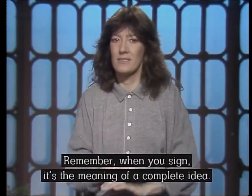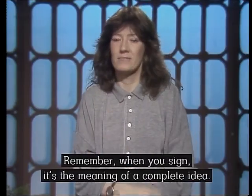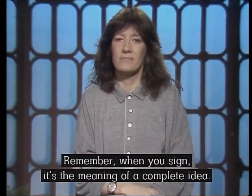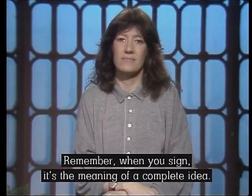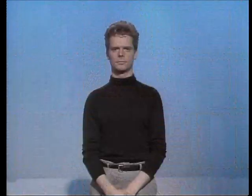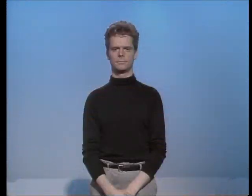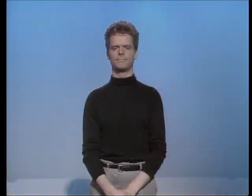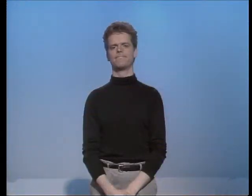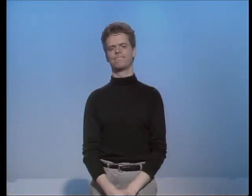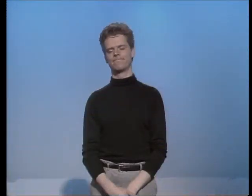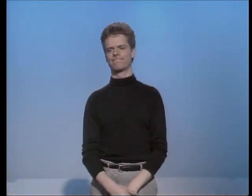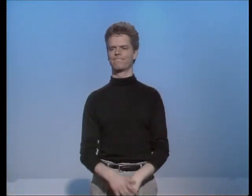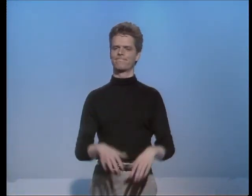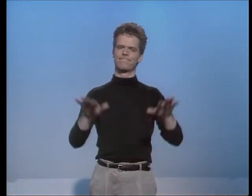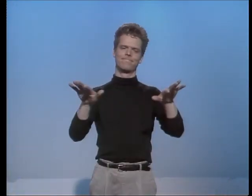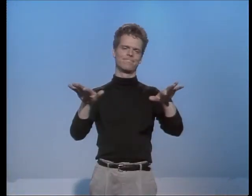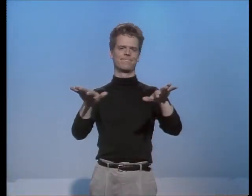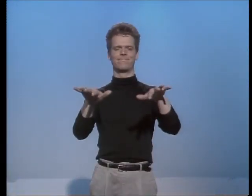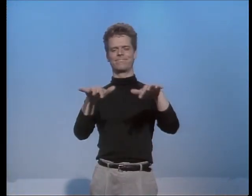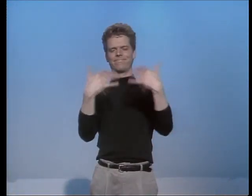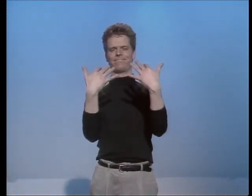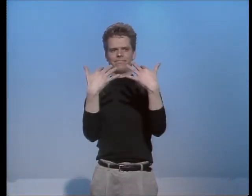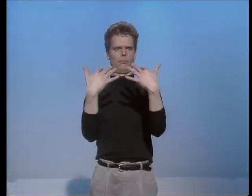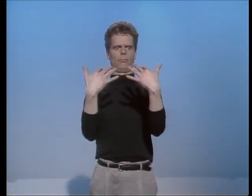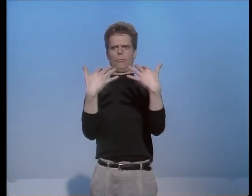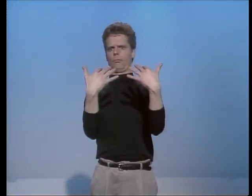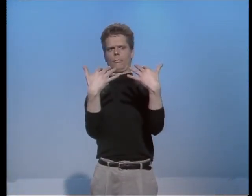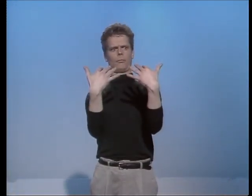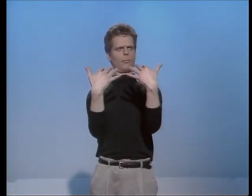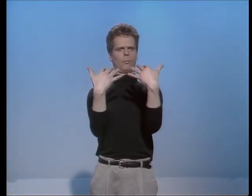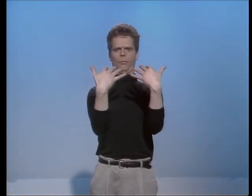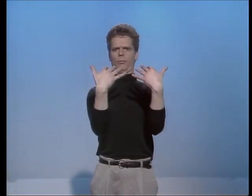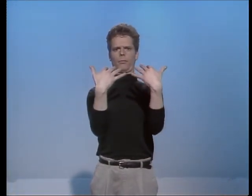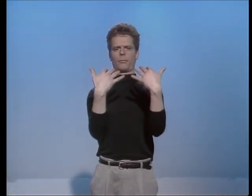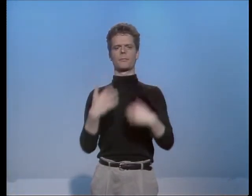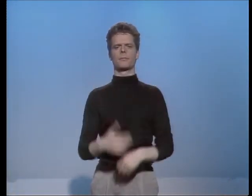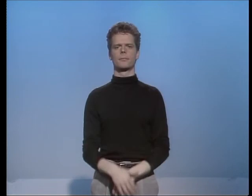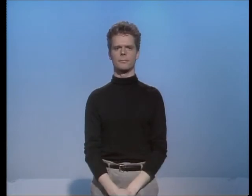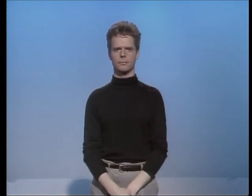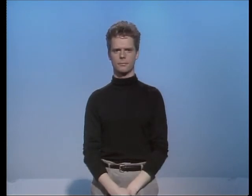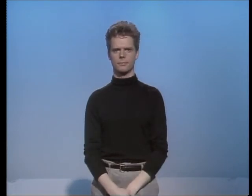signed.